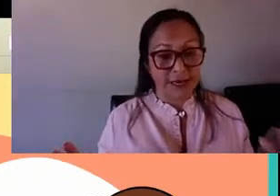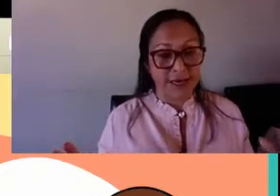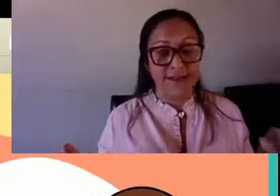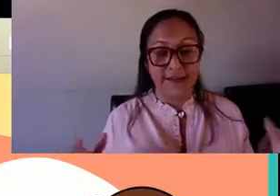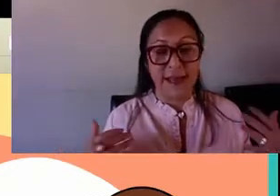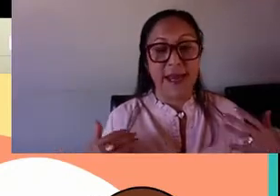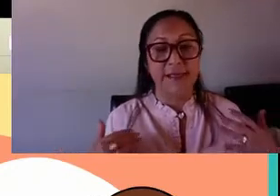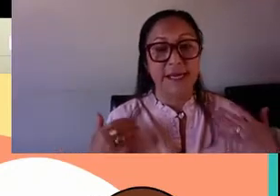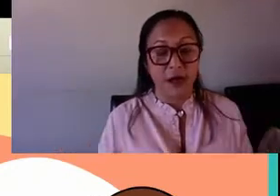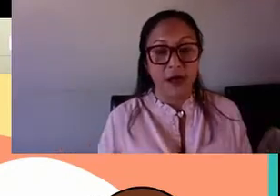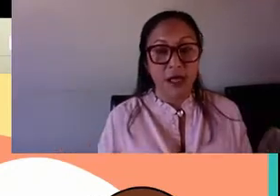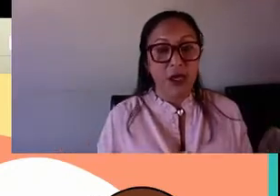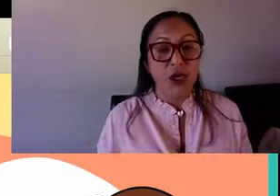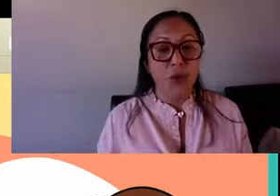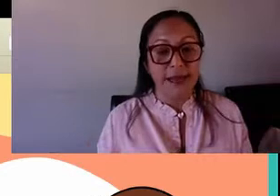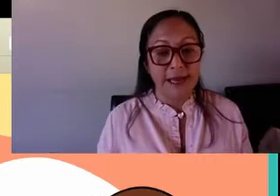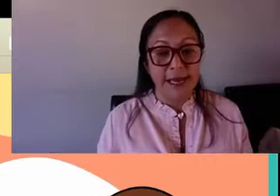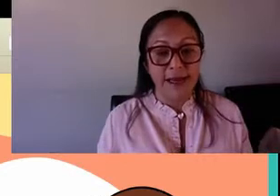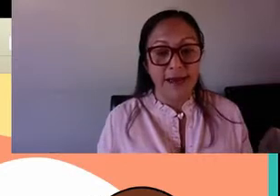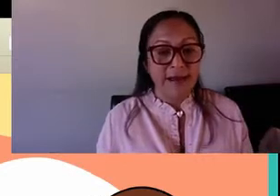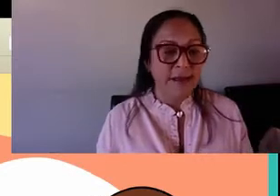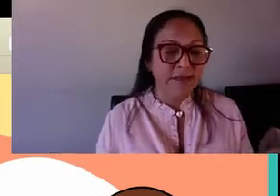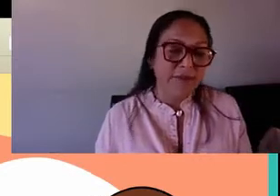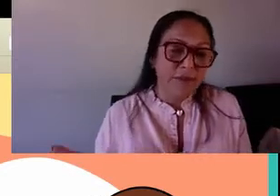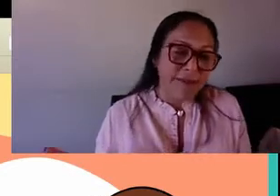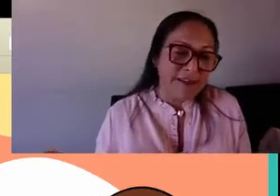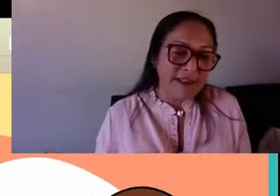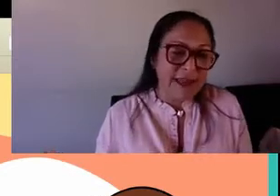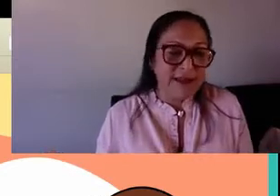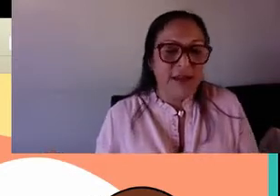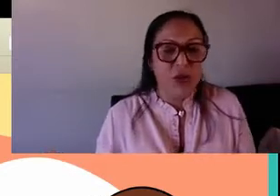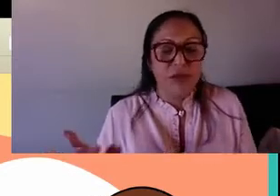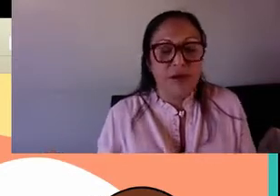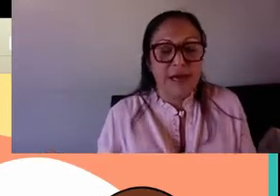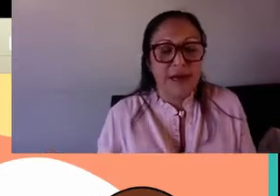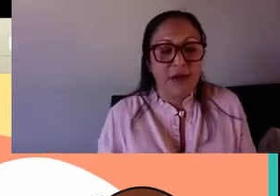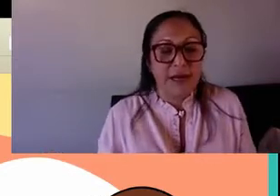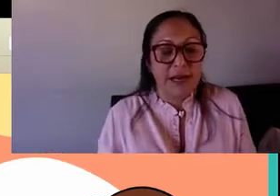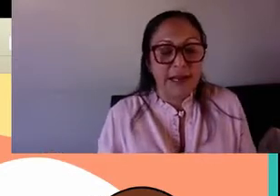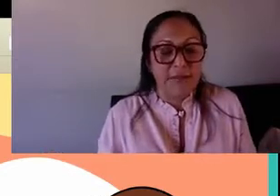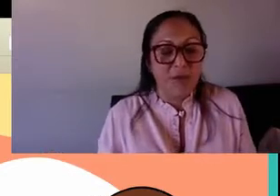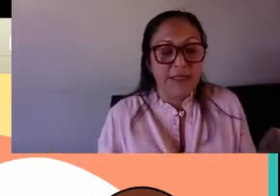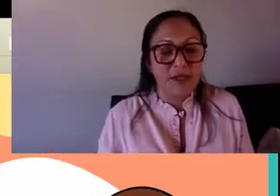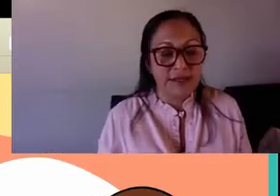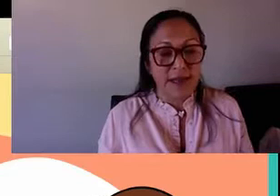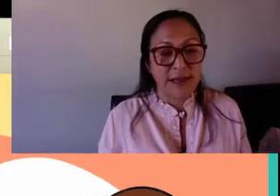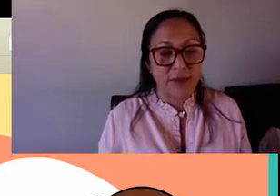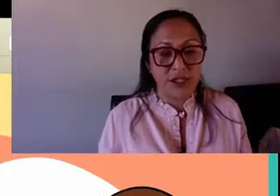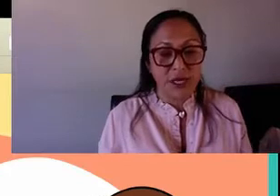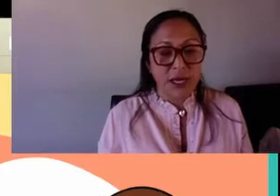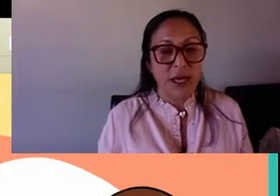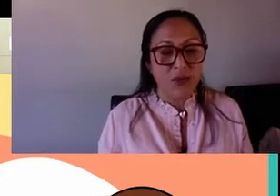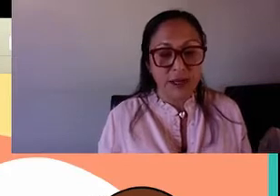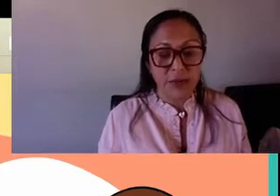frustrated kids because they can't tell you what they need. Same thing for babies. They can't tell you what they're needing in the moment. So sign